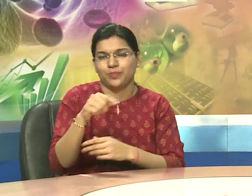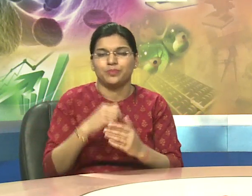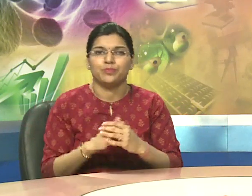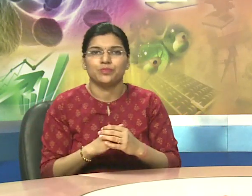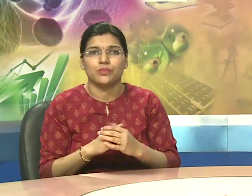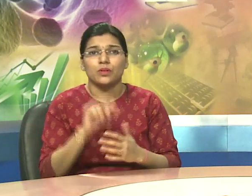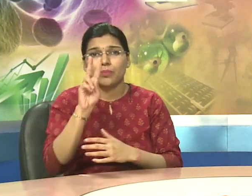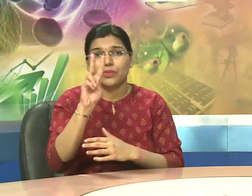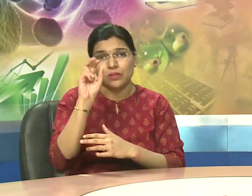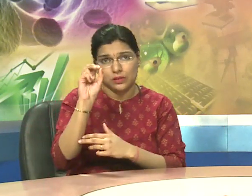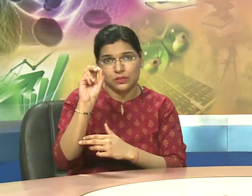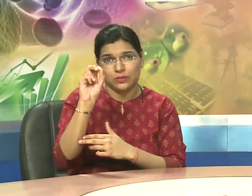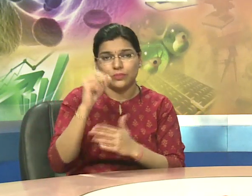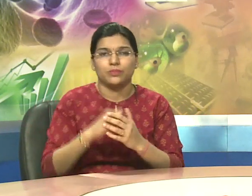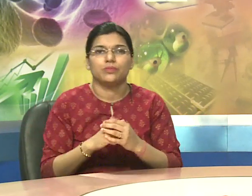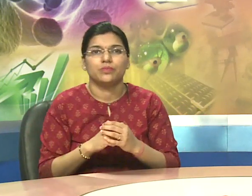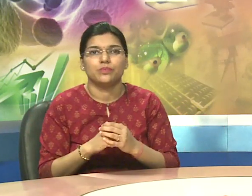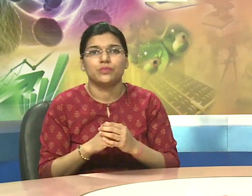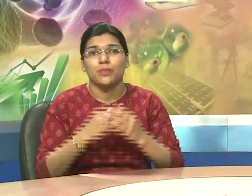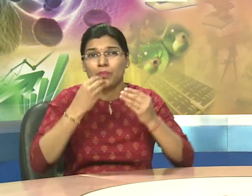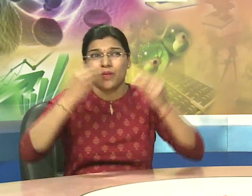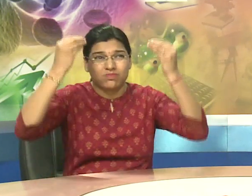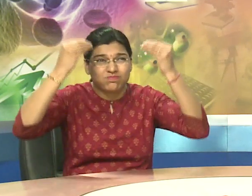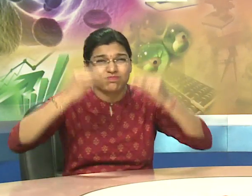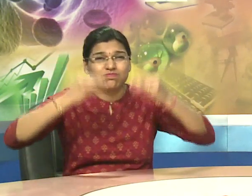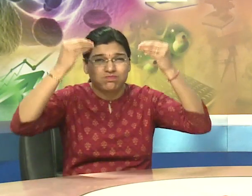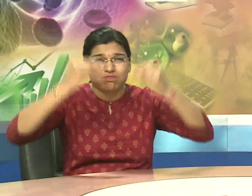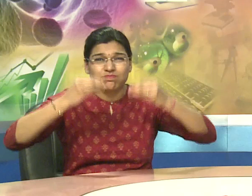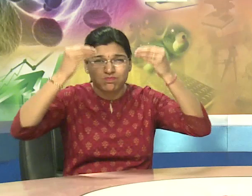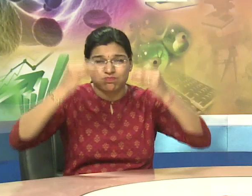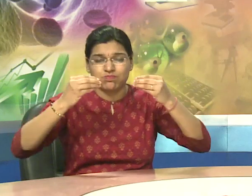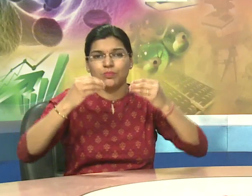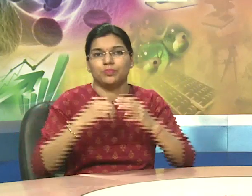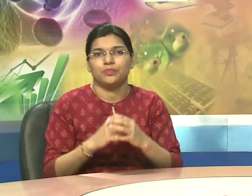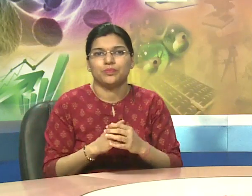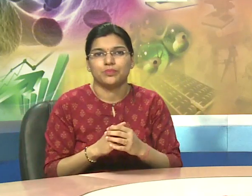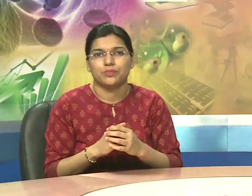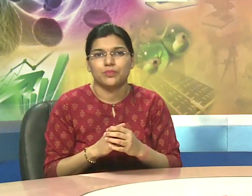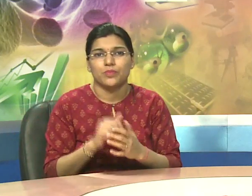Due to heavy rainfall, the water level of the river increases, which cause flood.